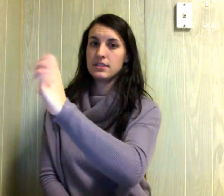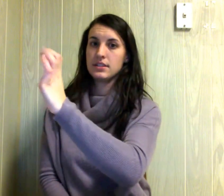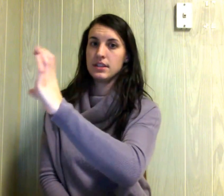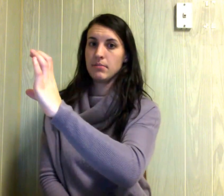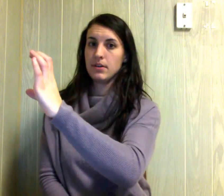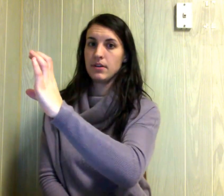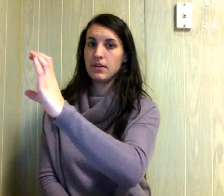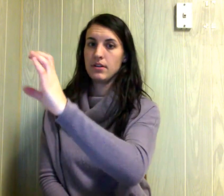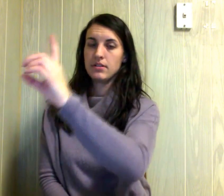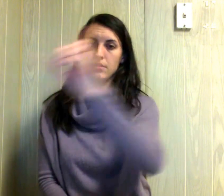December.